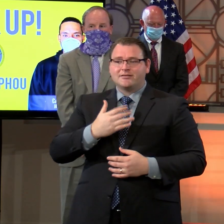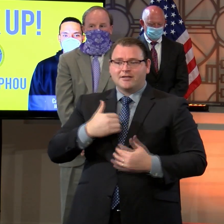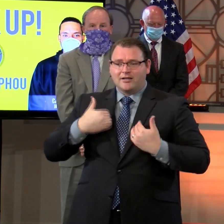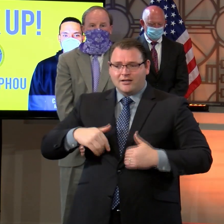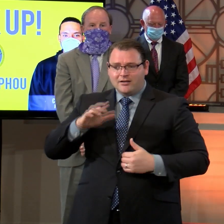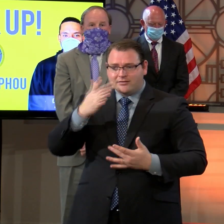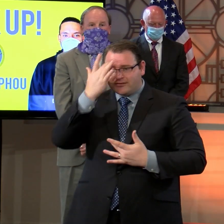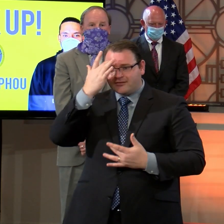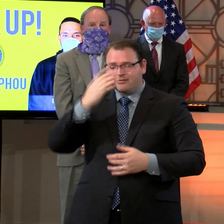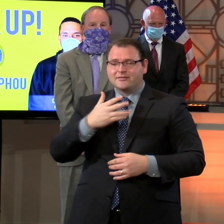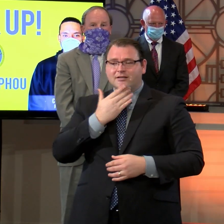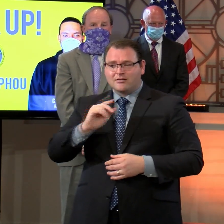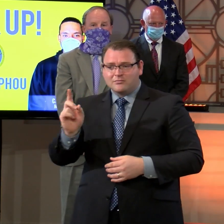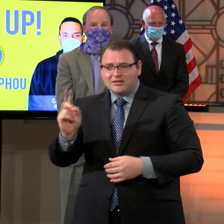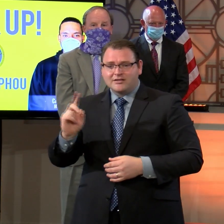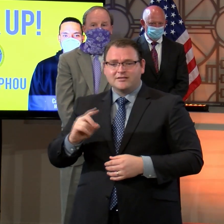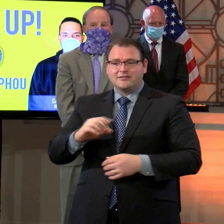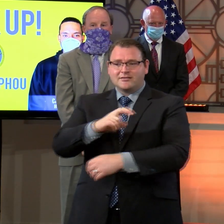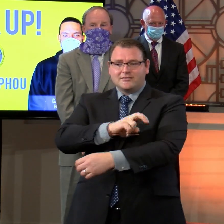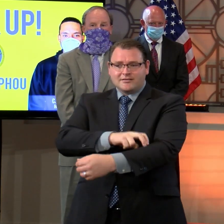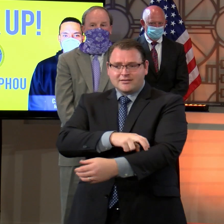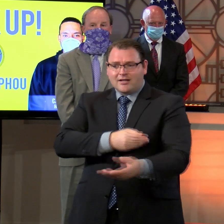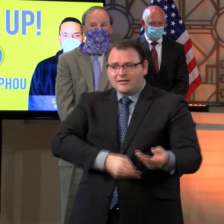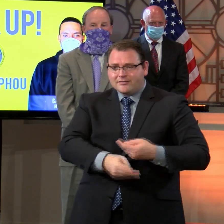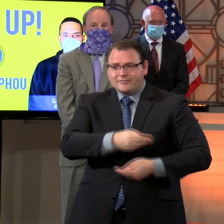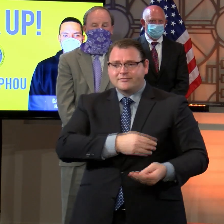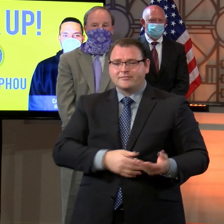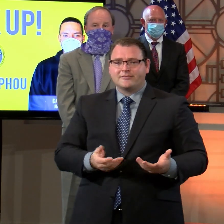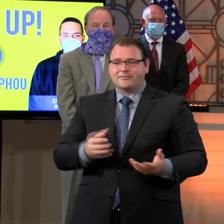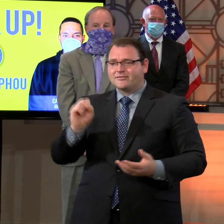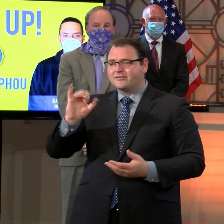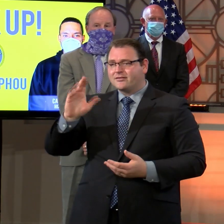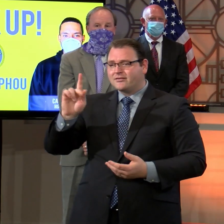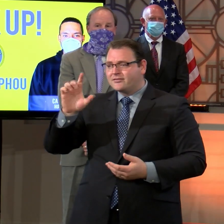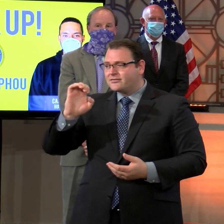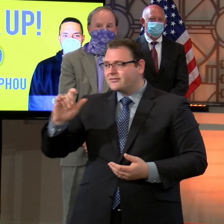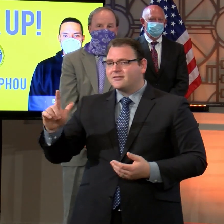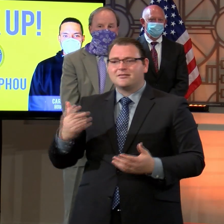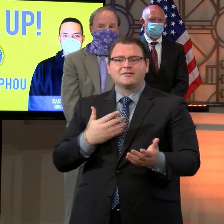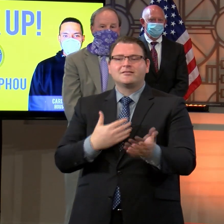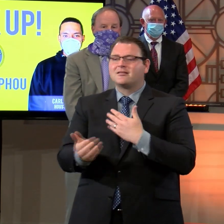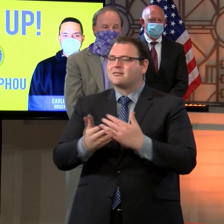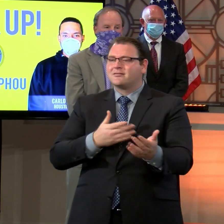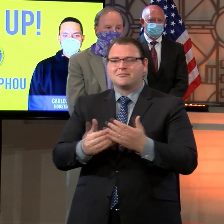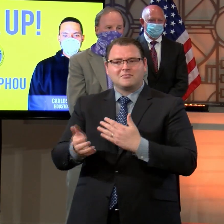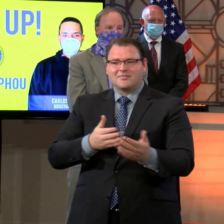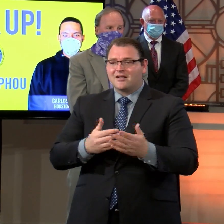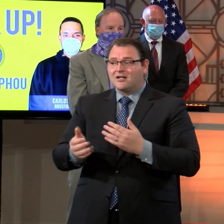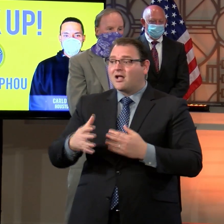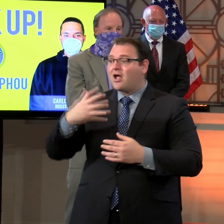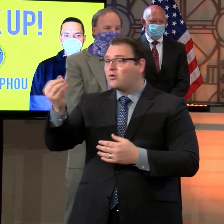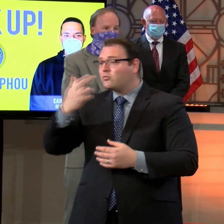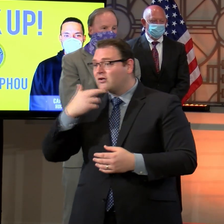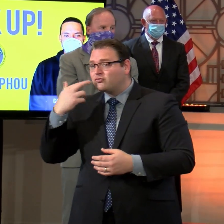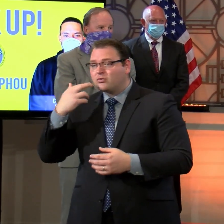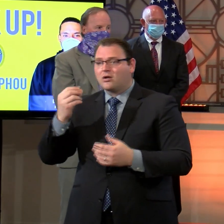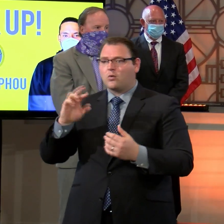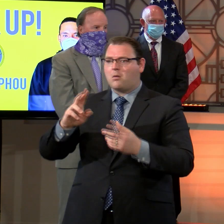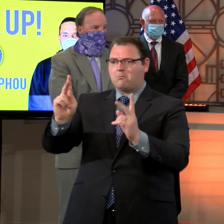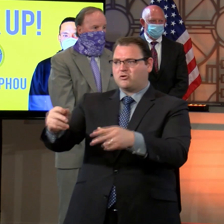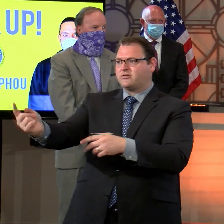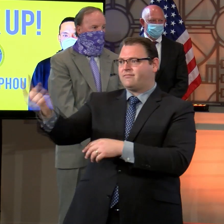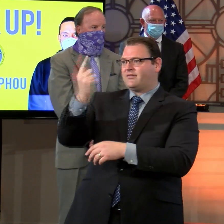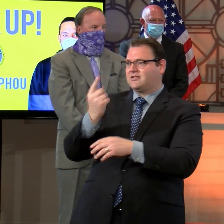you need to be extra careful regardless of where you go, whether you go to a restaurant or even whether you're staying at home and people are coming in and out of your